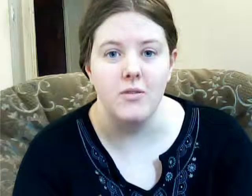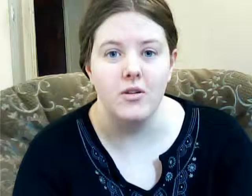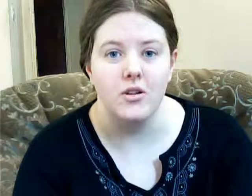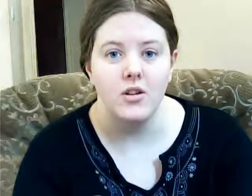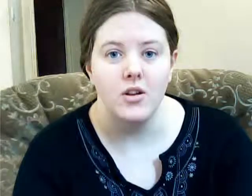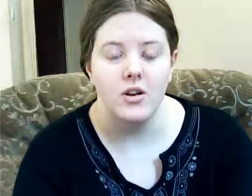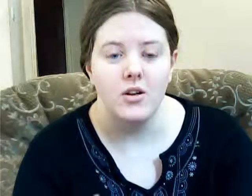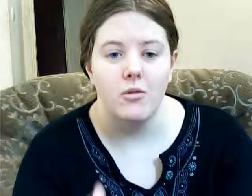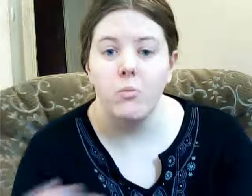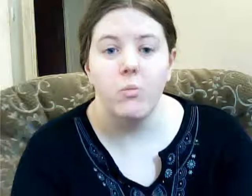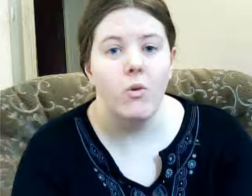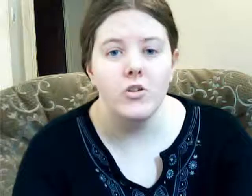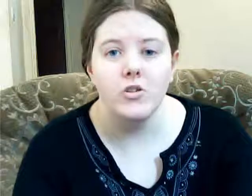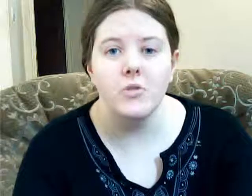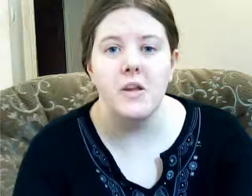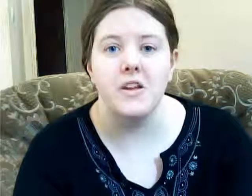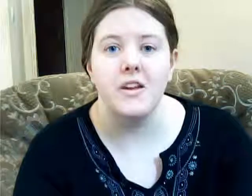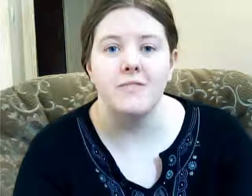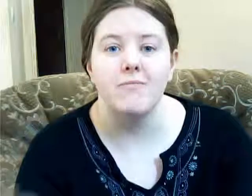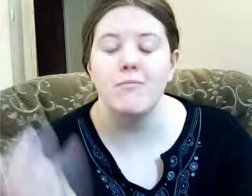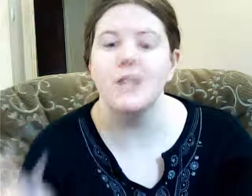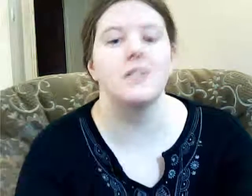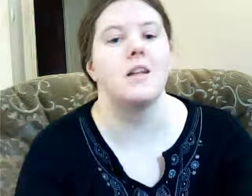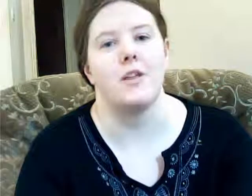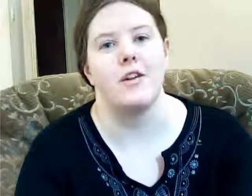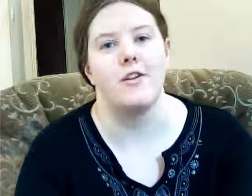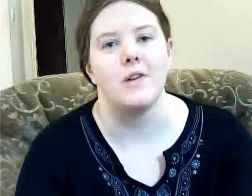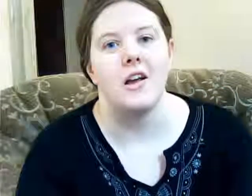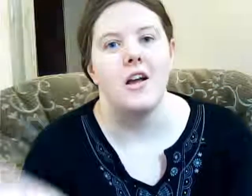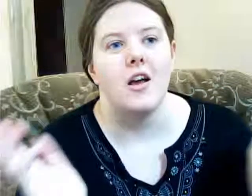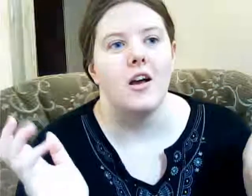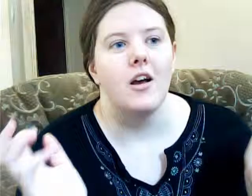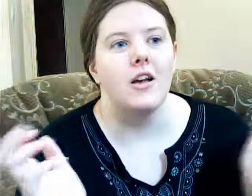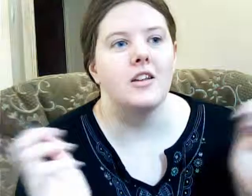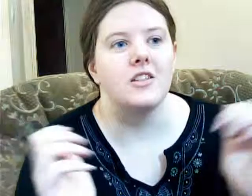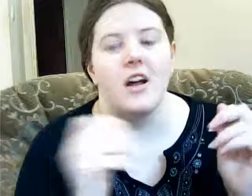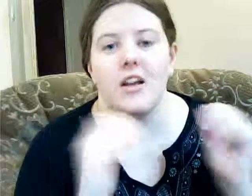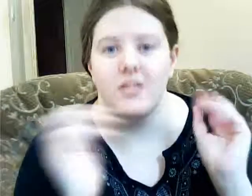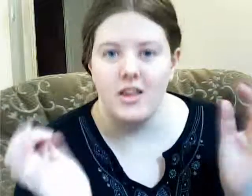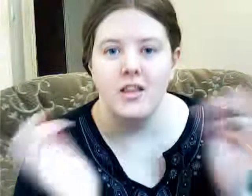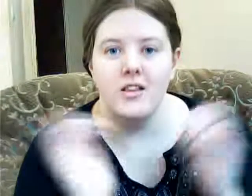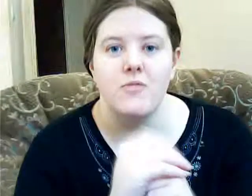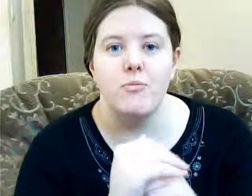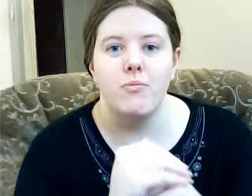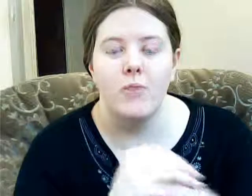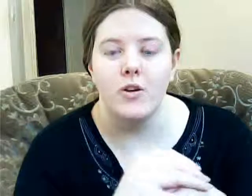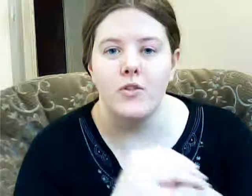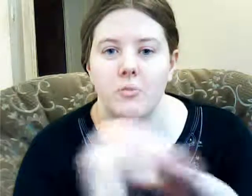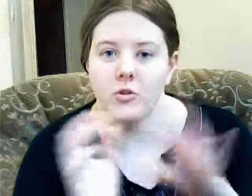what is your opinion please let me know as i think this is one of the most